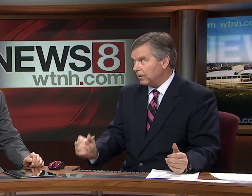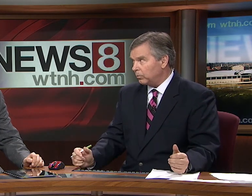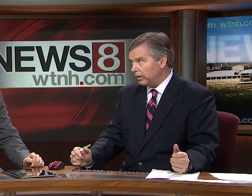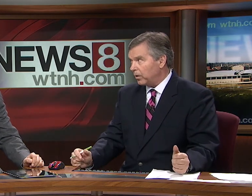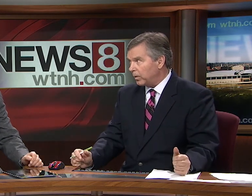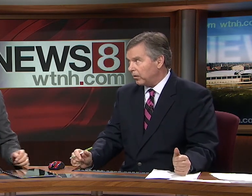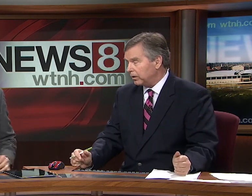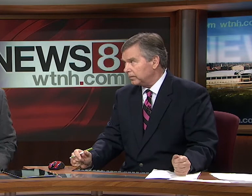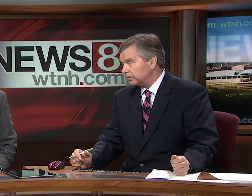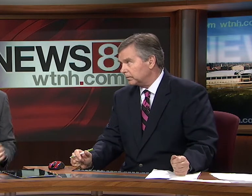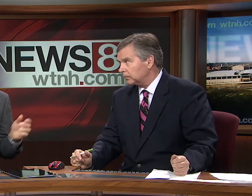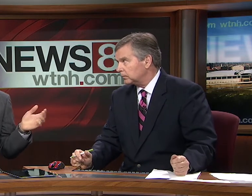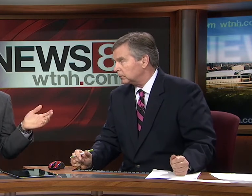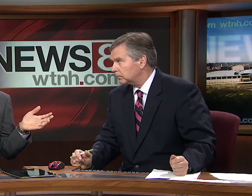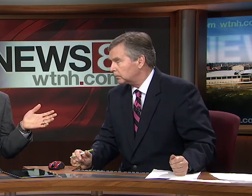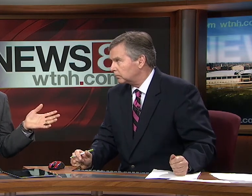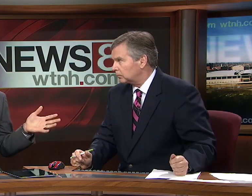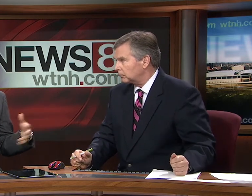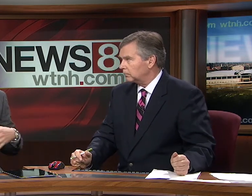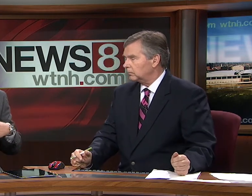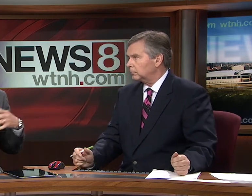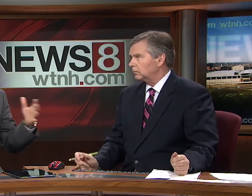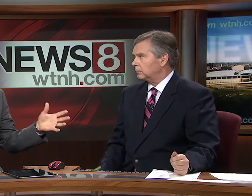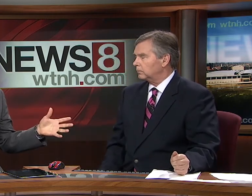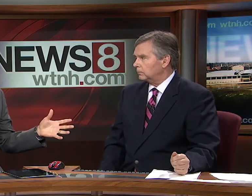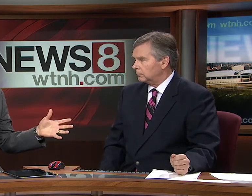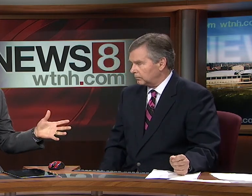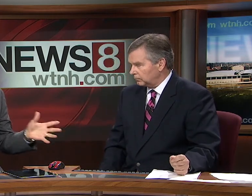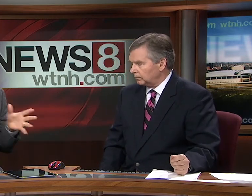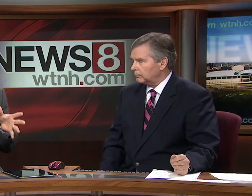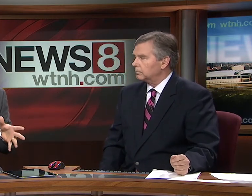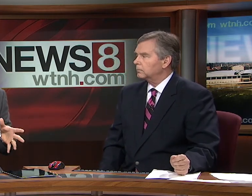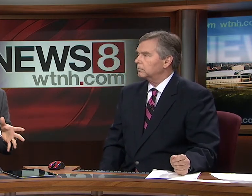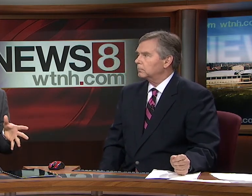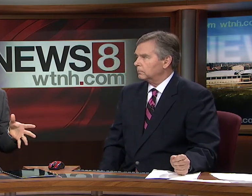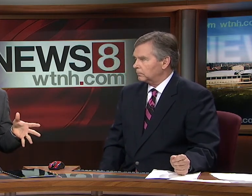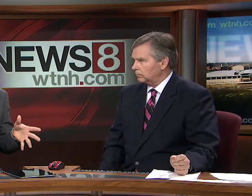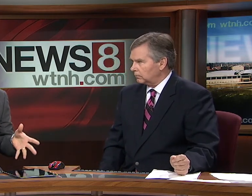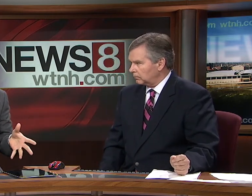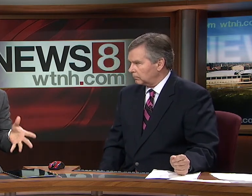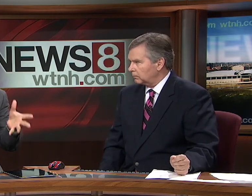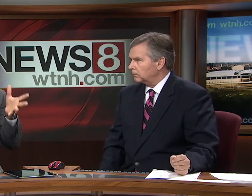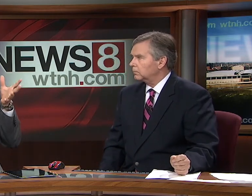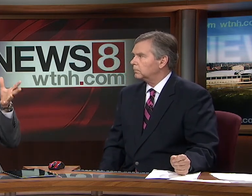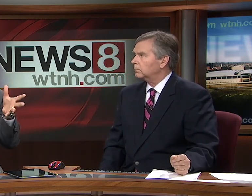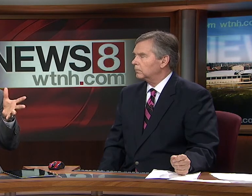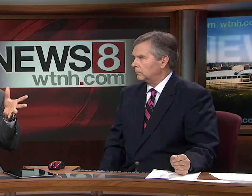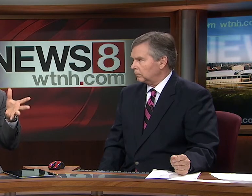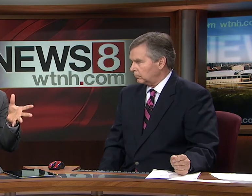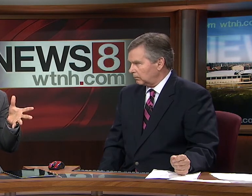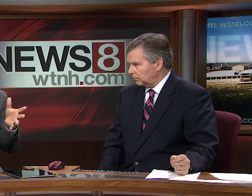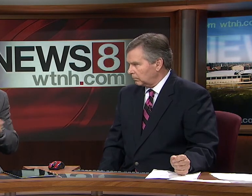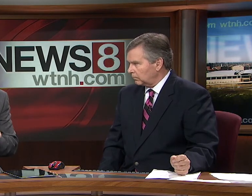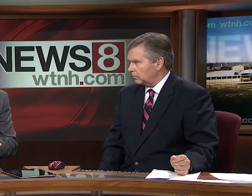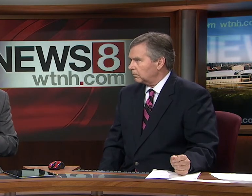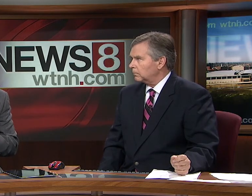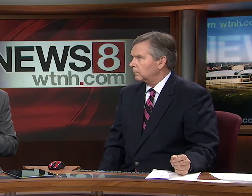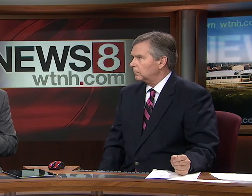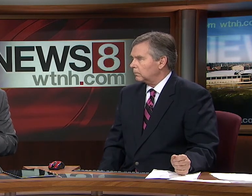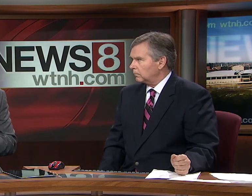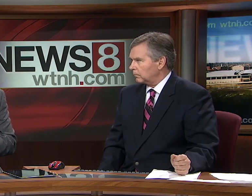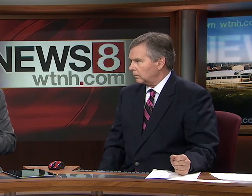out without power. Early to say, but if this thing blows for 36 hours or more before you can actually start to get workers up in the air taking a look